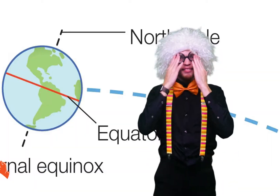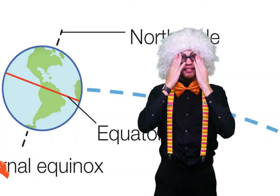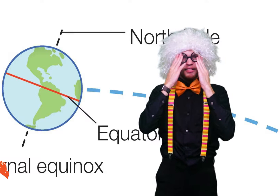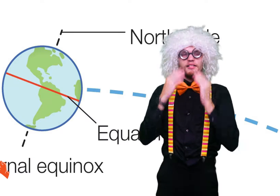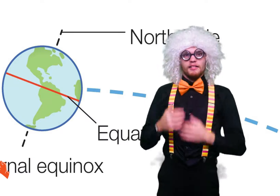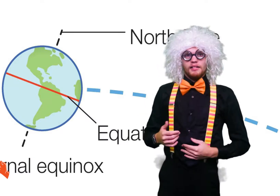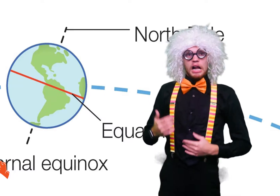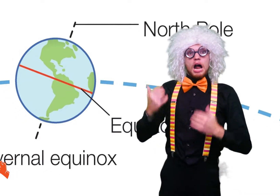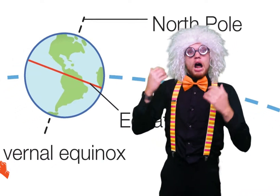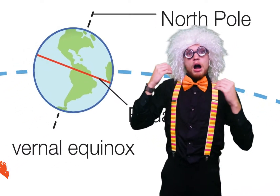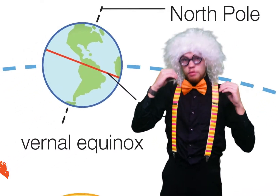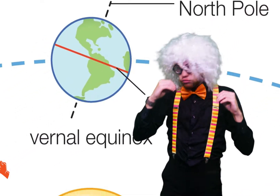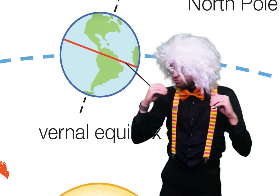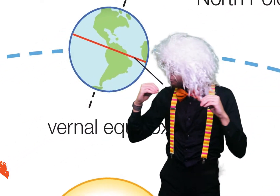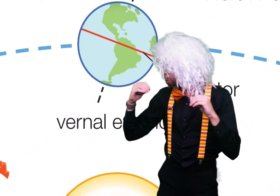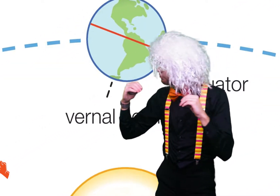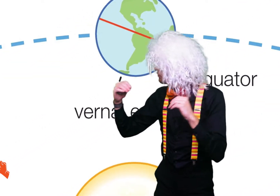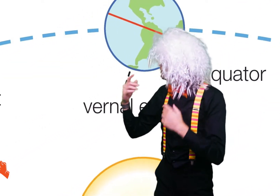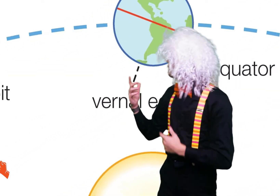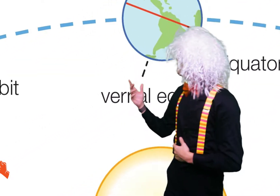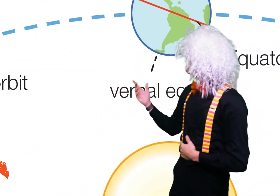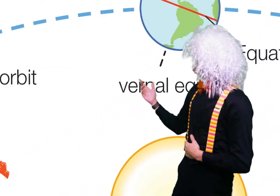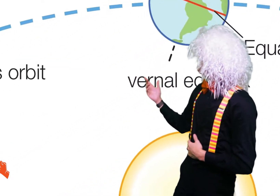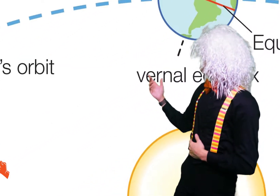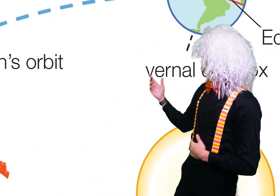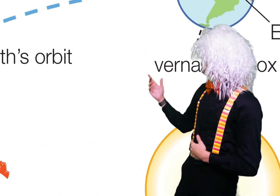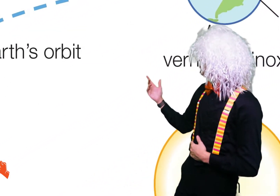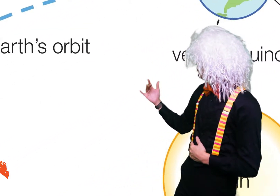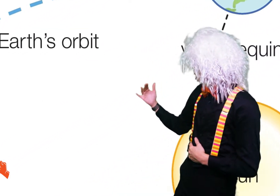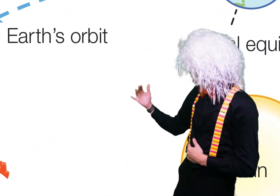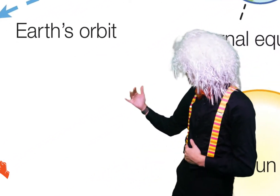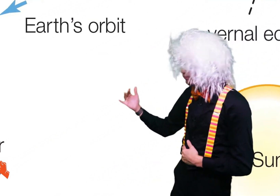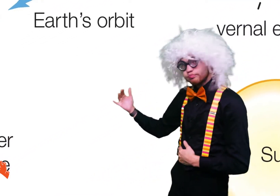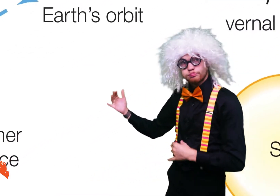Now we're going to move around the sun. Let's go into